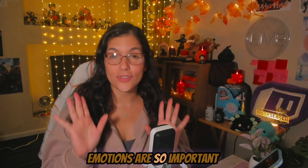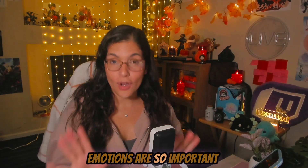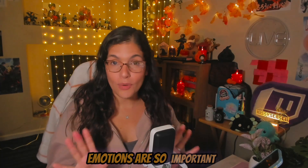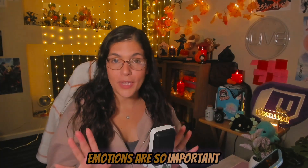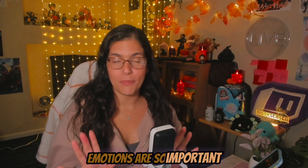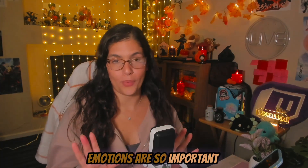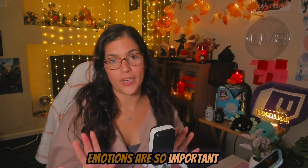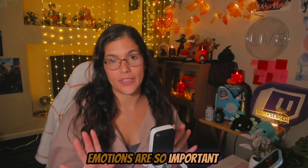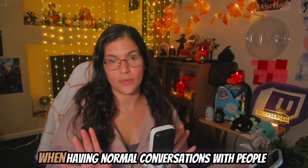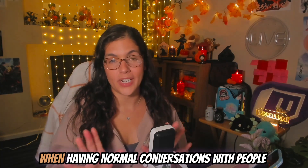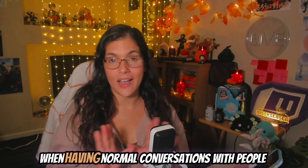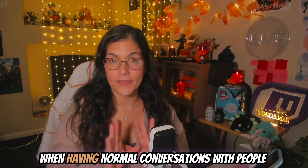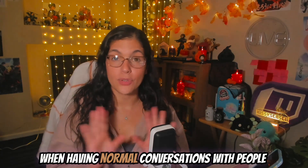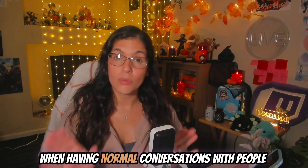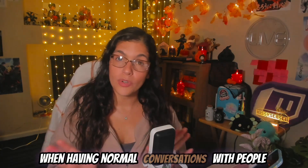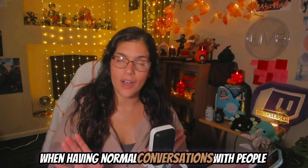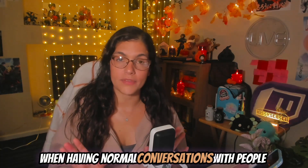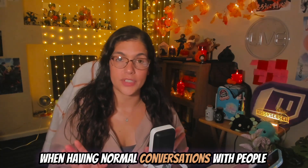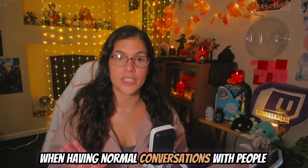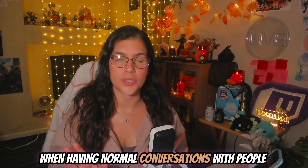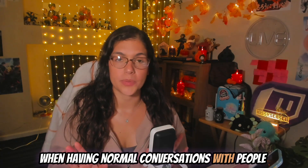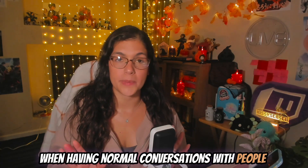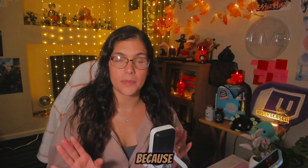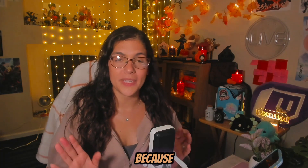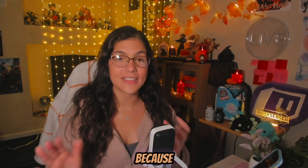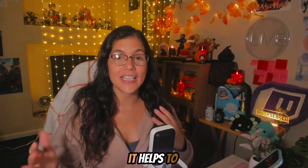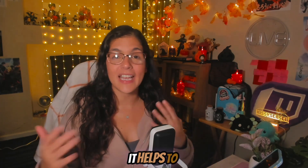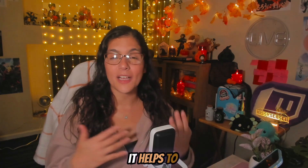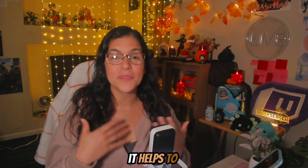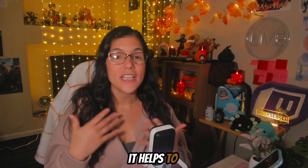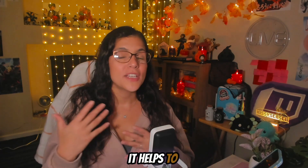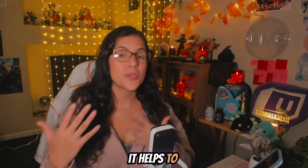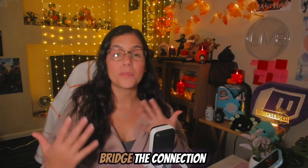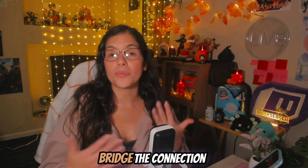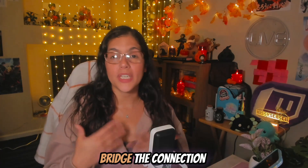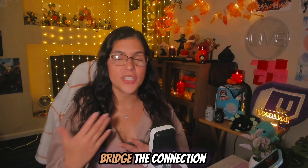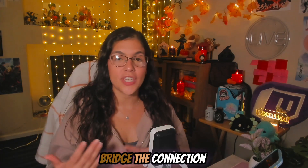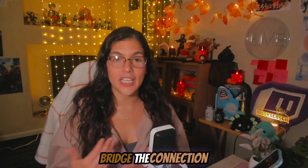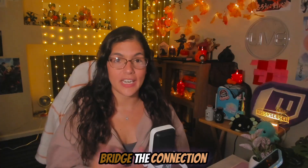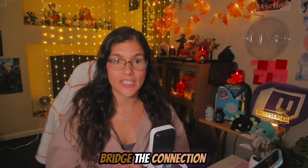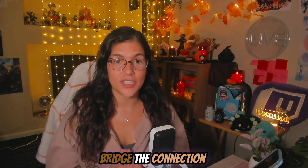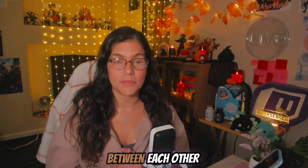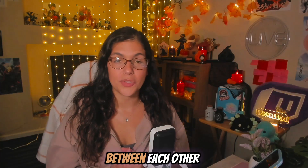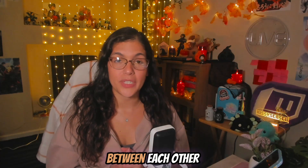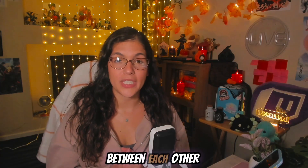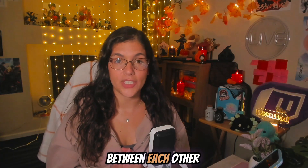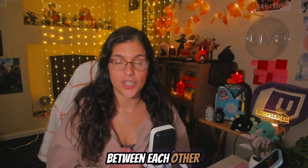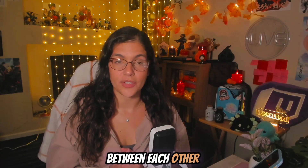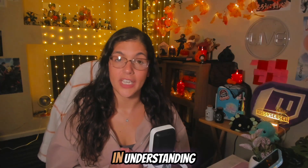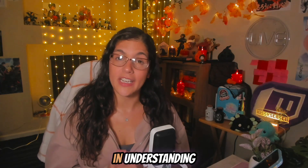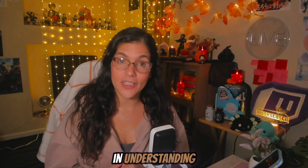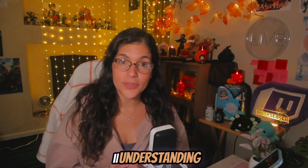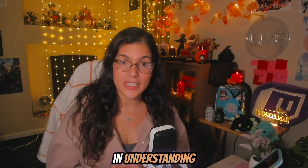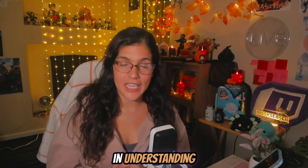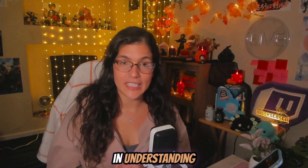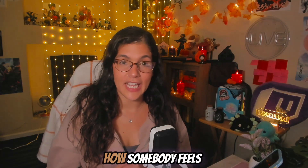so important when having normal conversations with people because it helps to bridge the connection between each other in understanding how